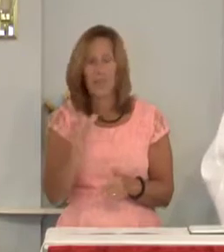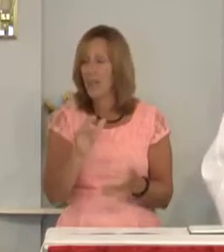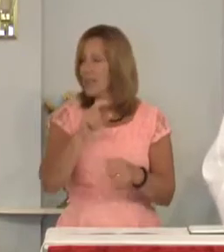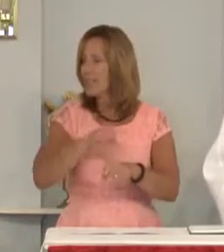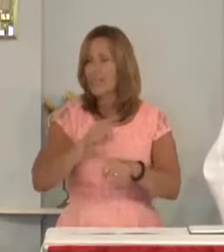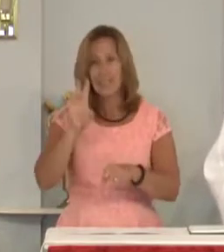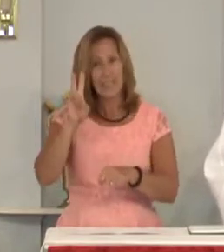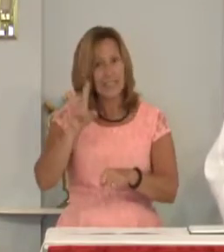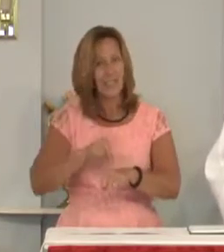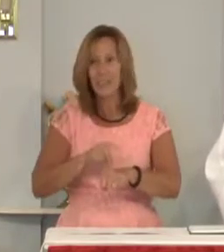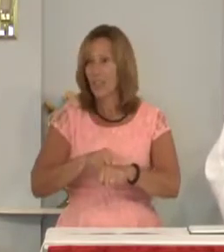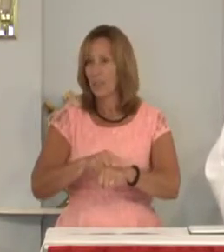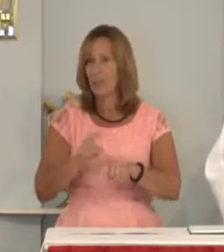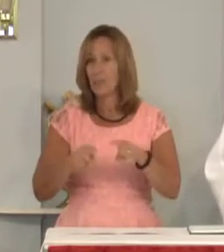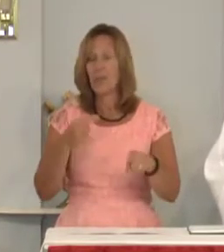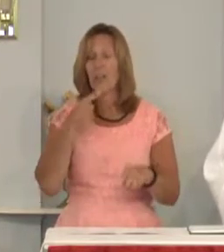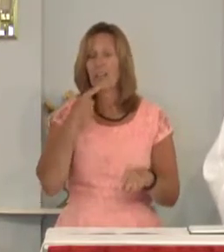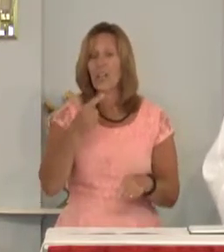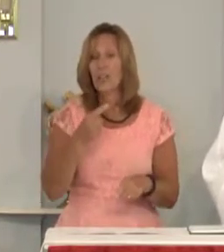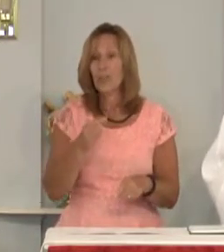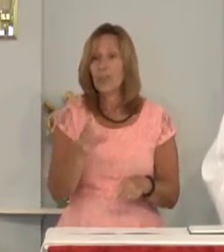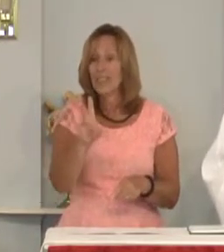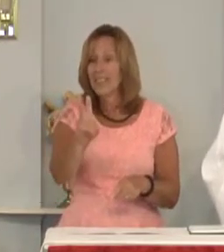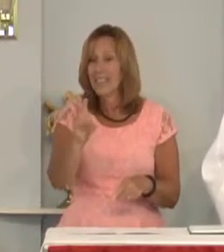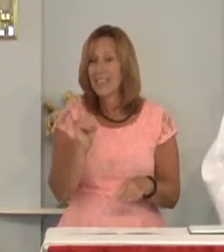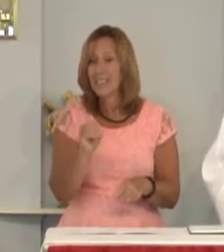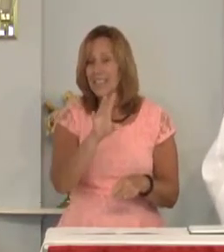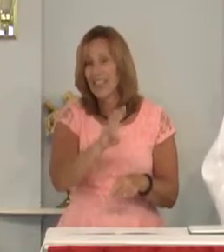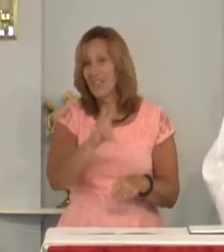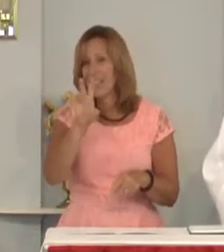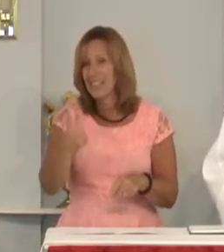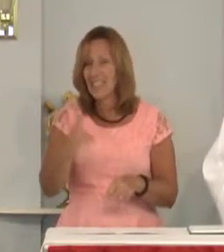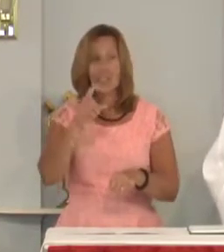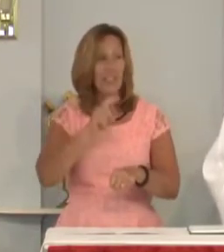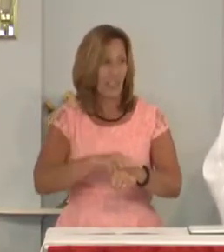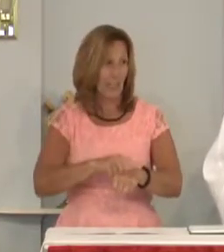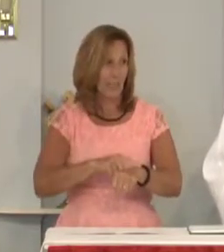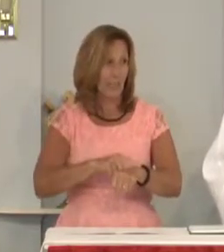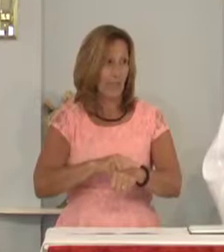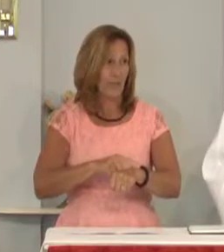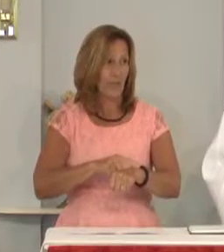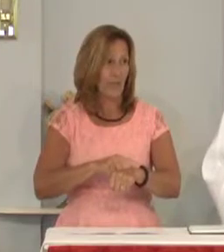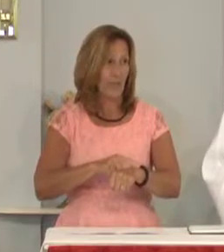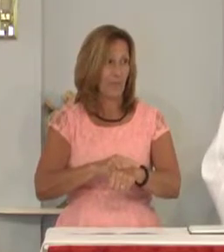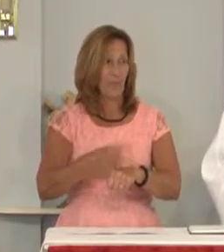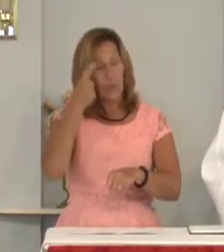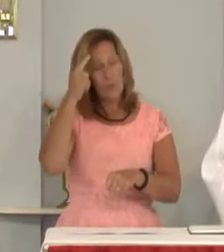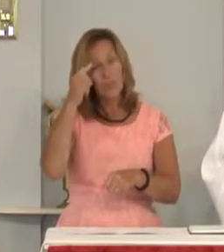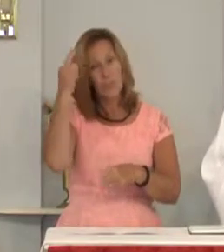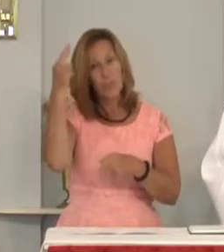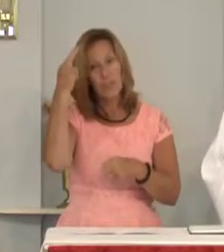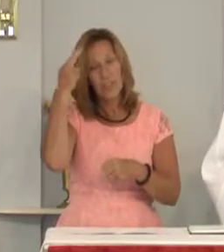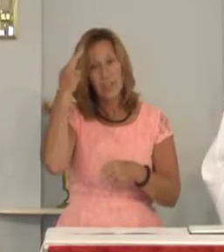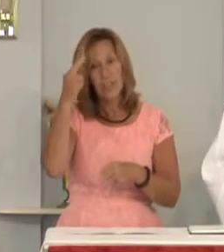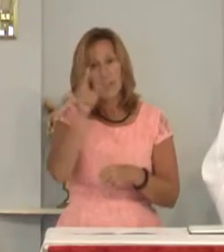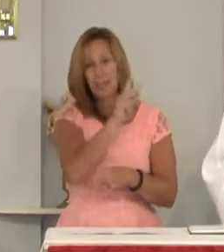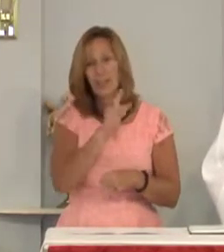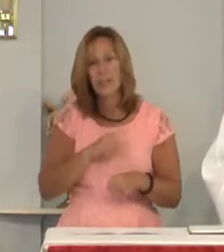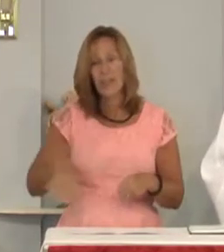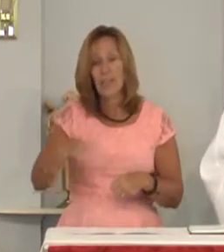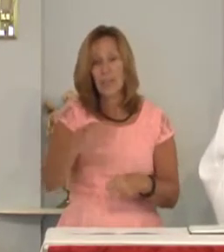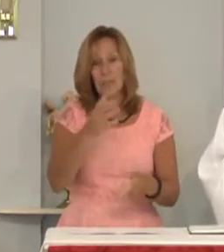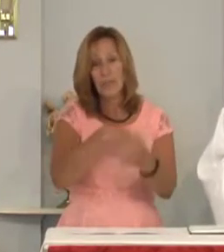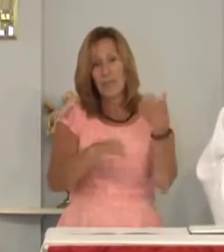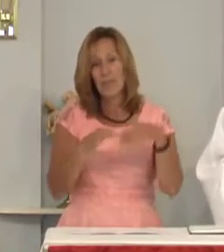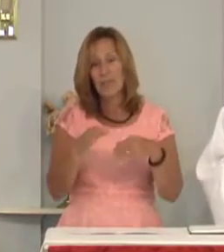seven times, but I tell you, seventy-seven times. For this reason, the kingdom of